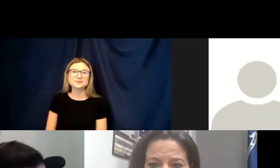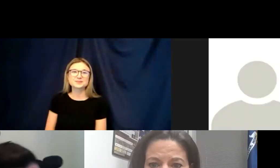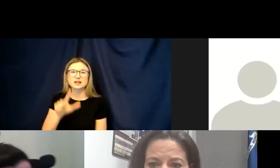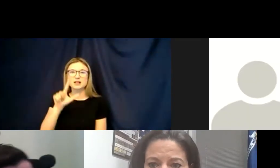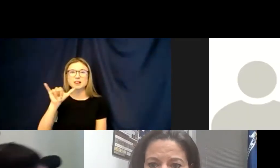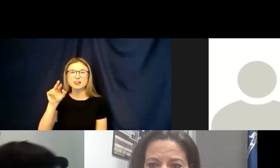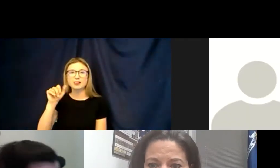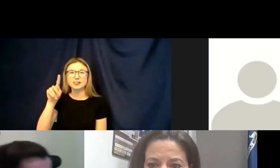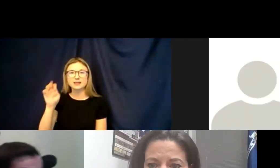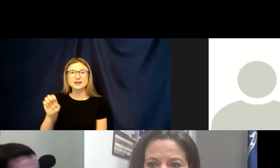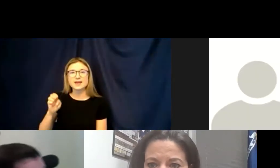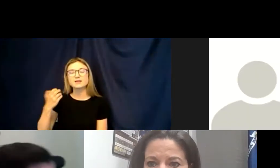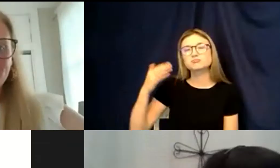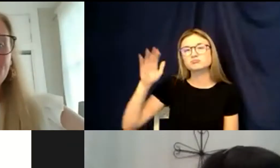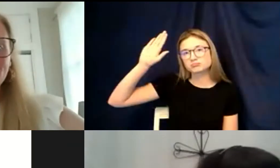hand raised.